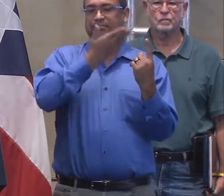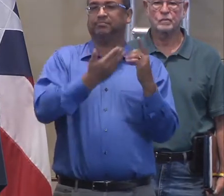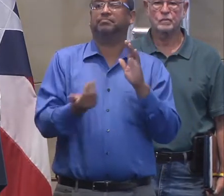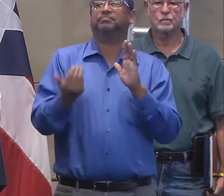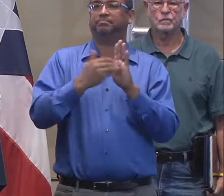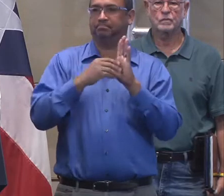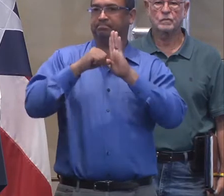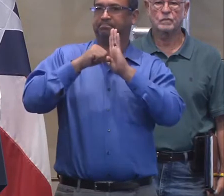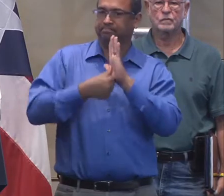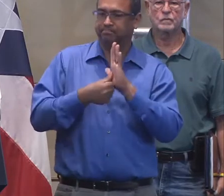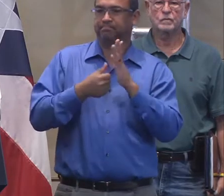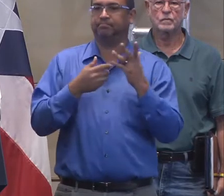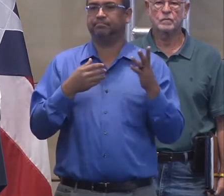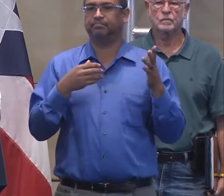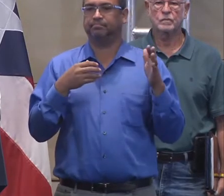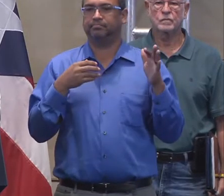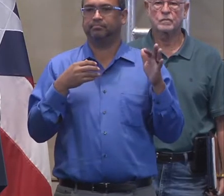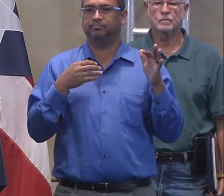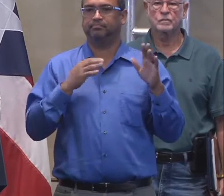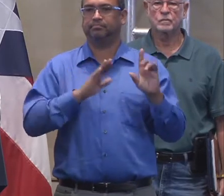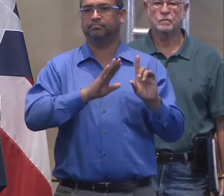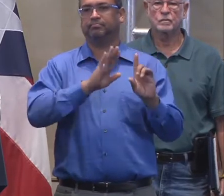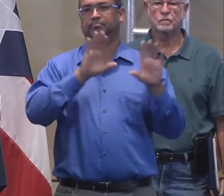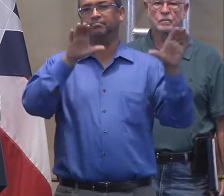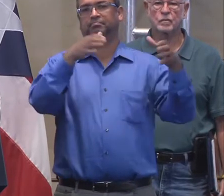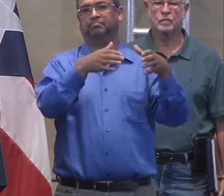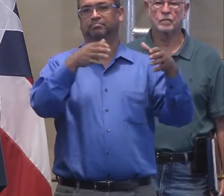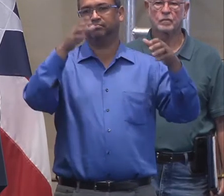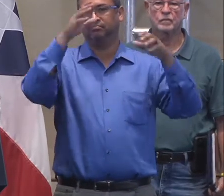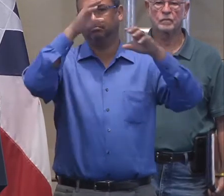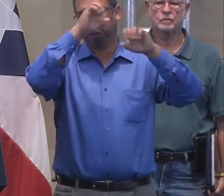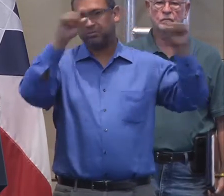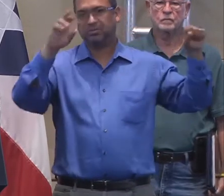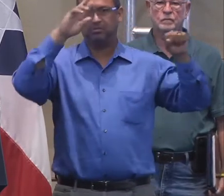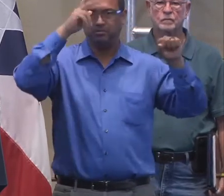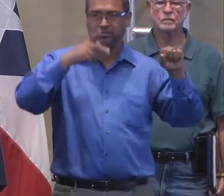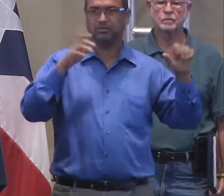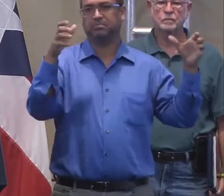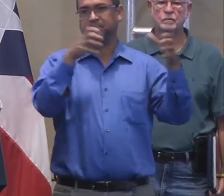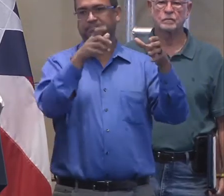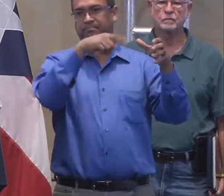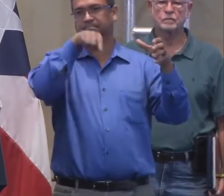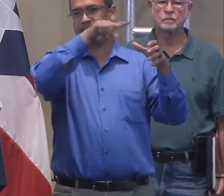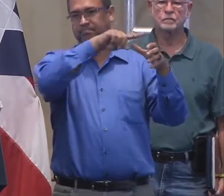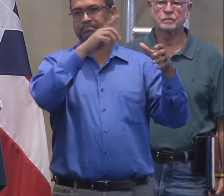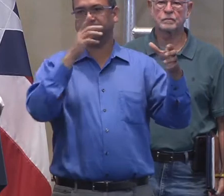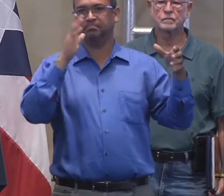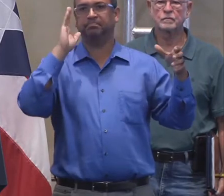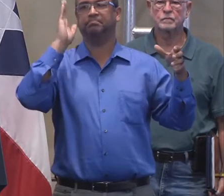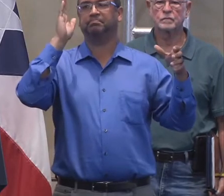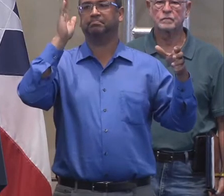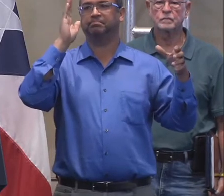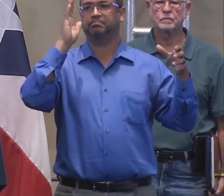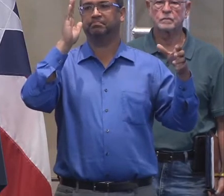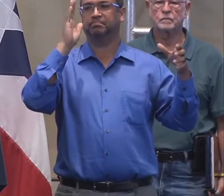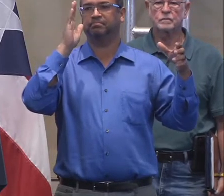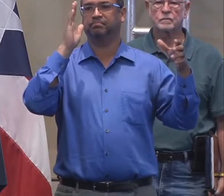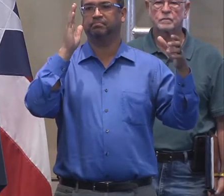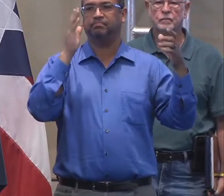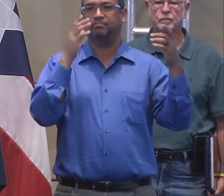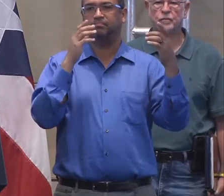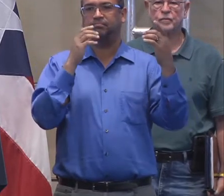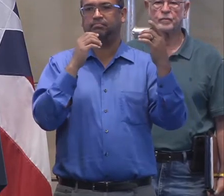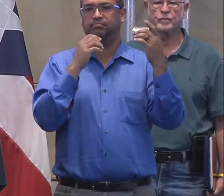you know, his administration, their administration, and that was going to be here not only